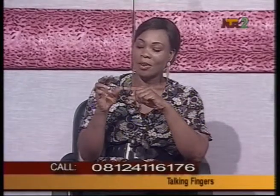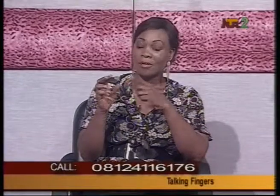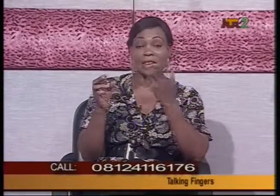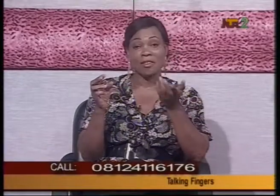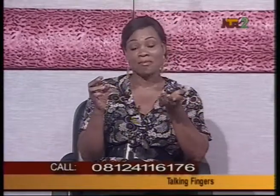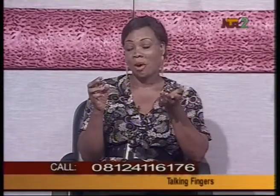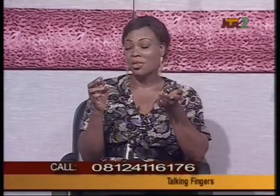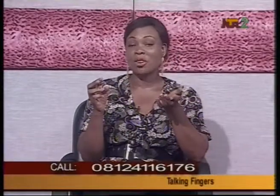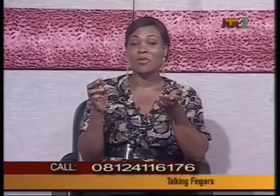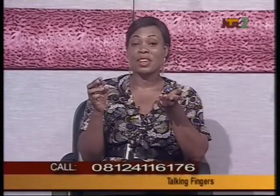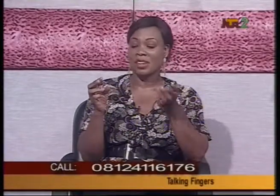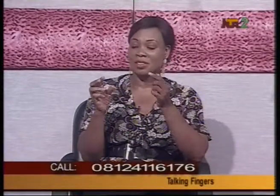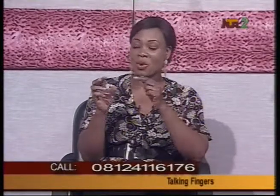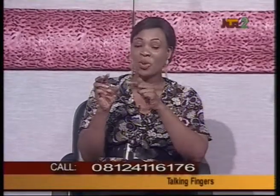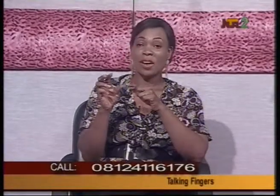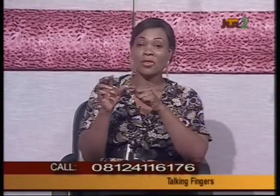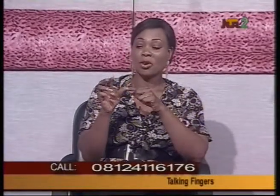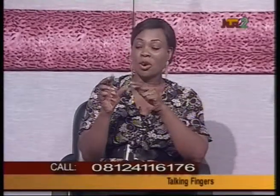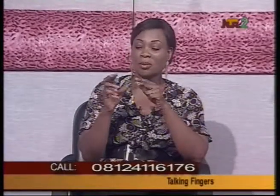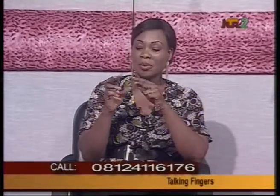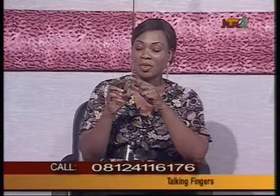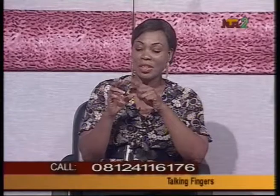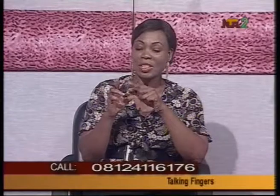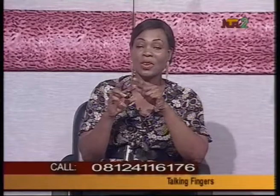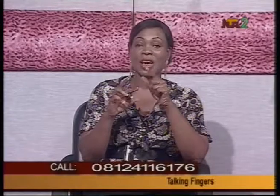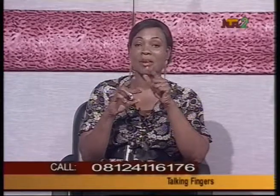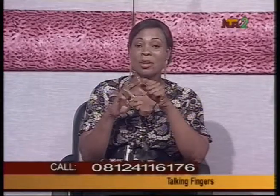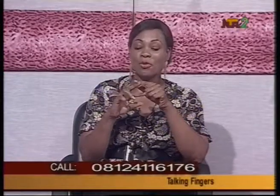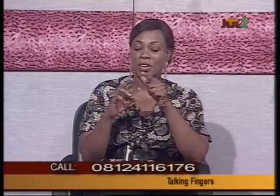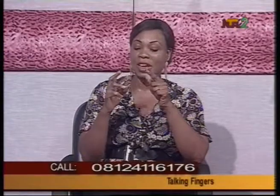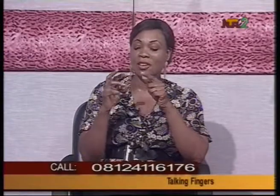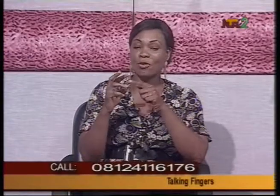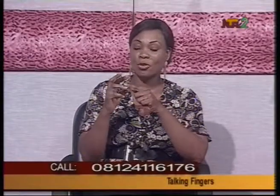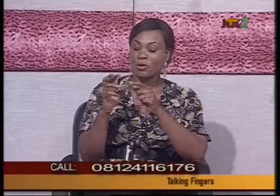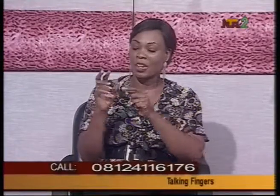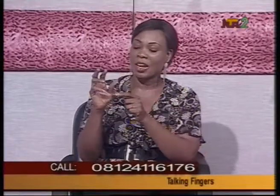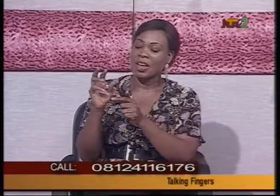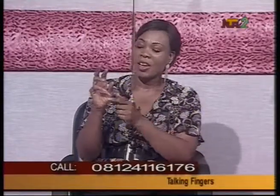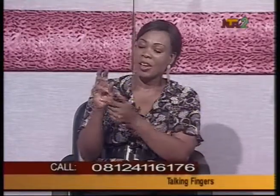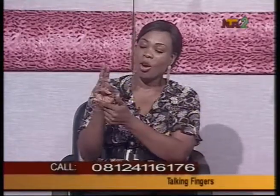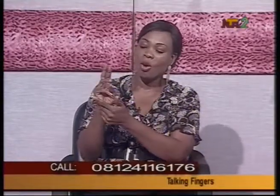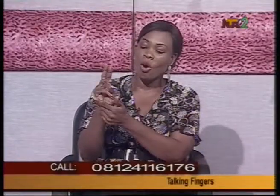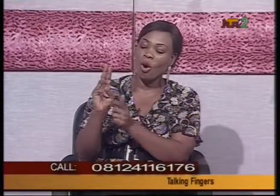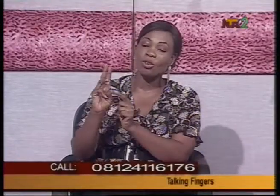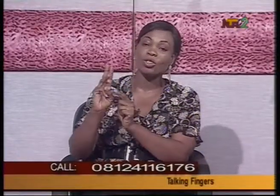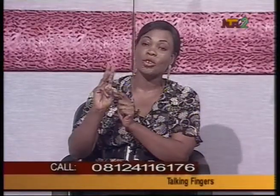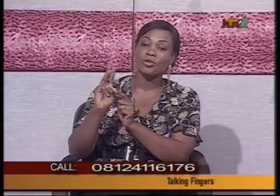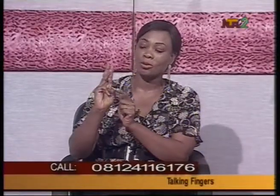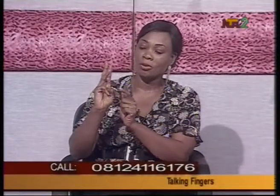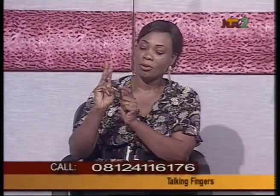rather, almost all the fingers. We have the thumb, the index finger, the middle finger, and the fourth finger. Now hold your